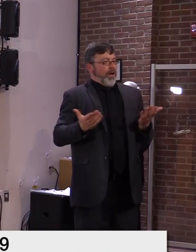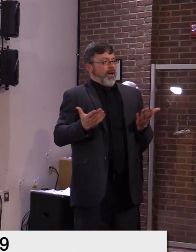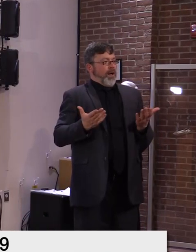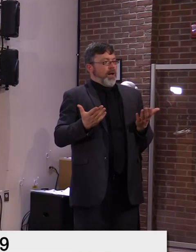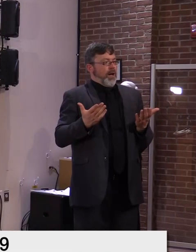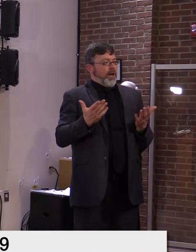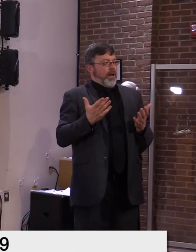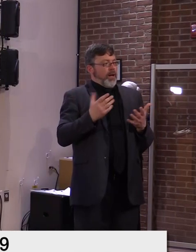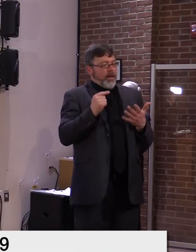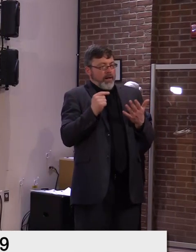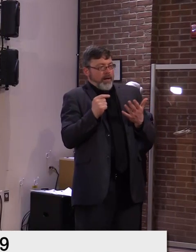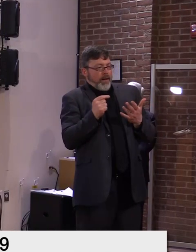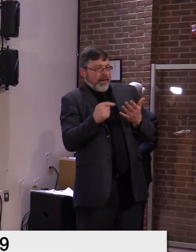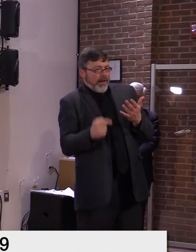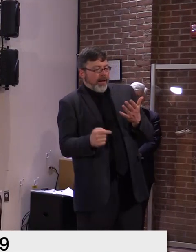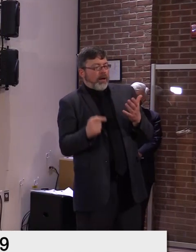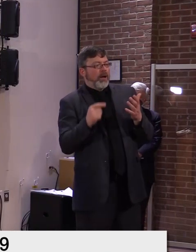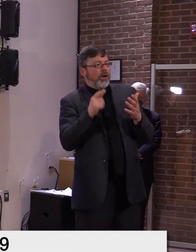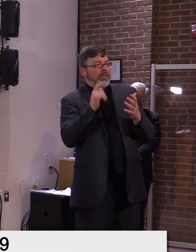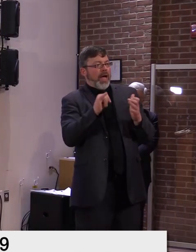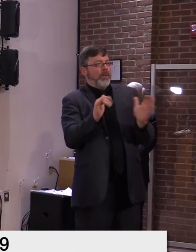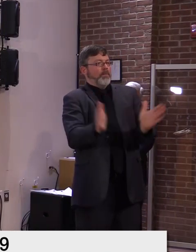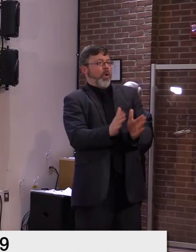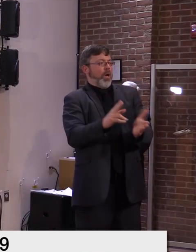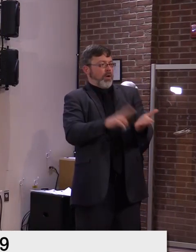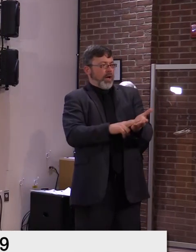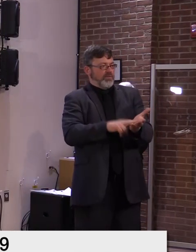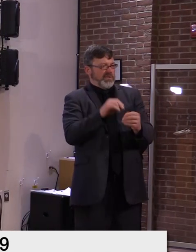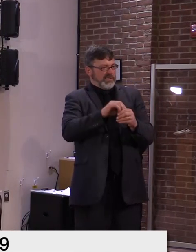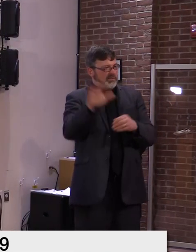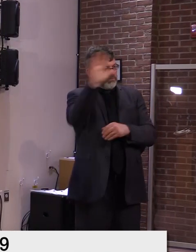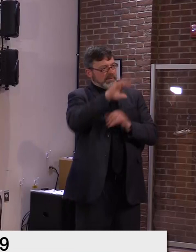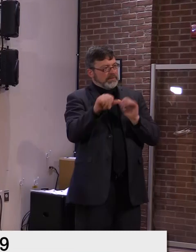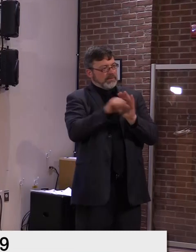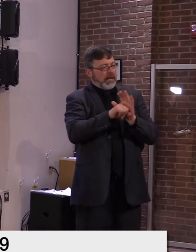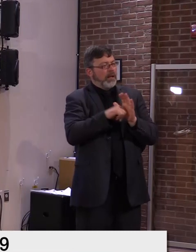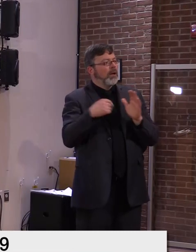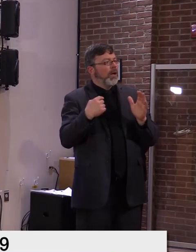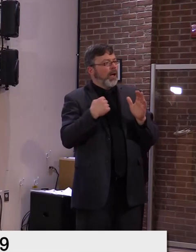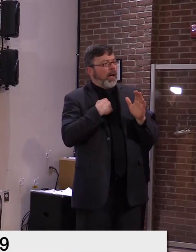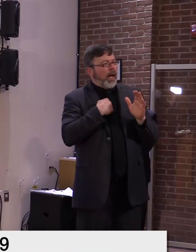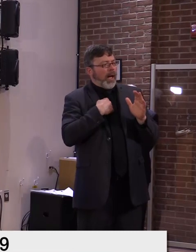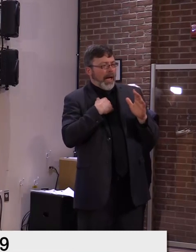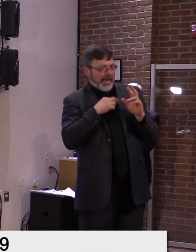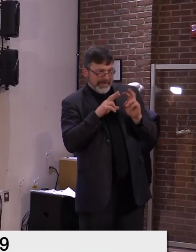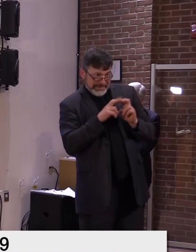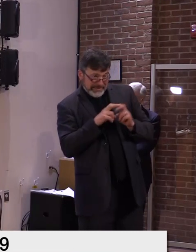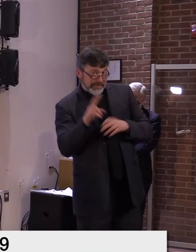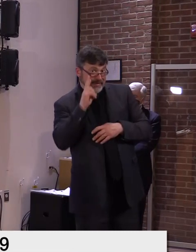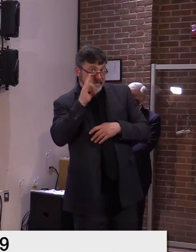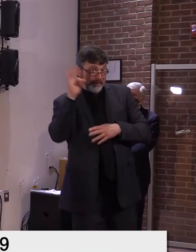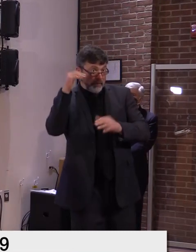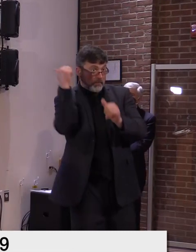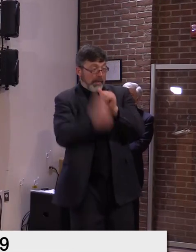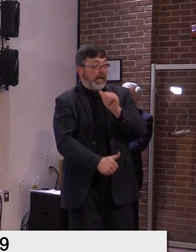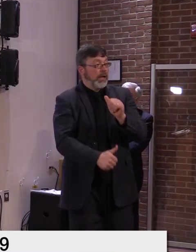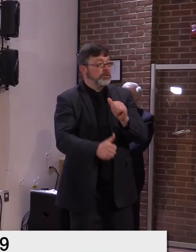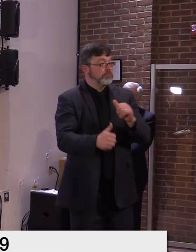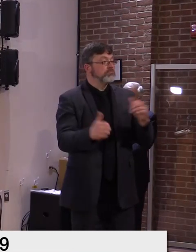contractors throughout the state. So we'll take a look at whatever ends up passing. We will obviously be